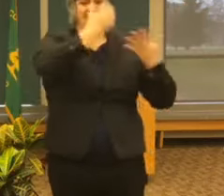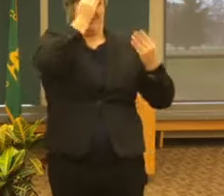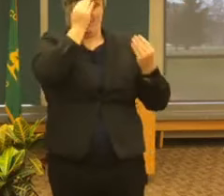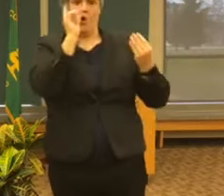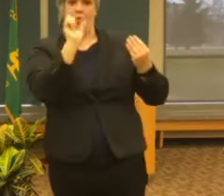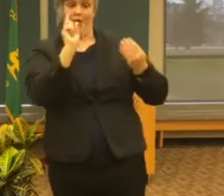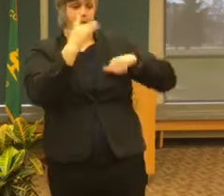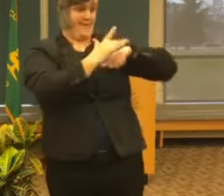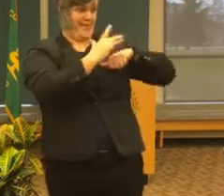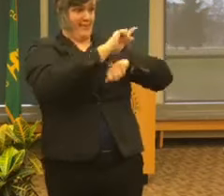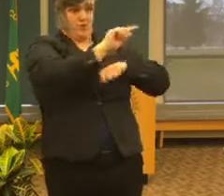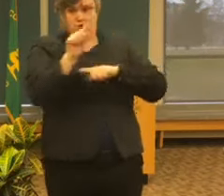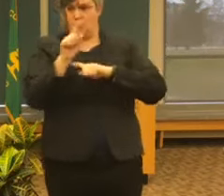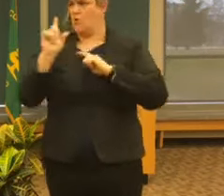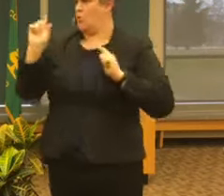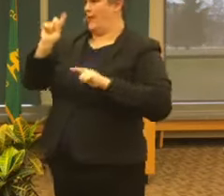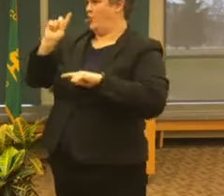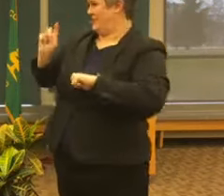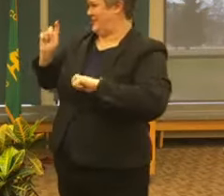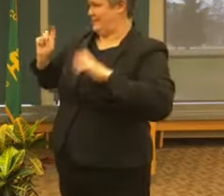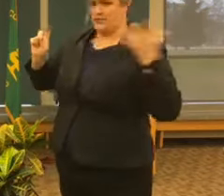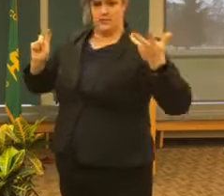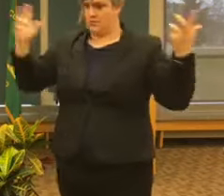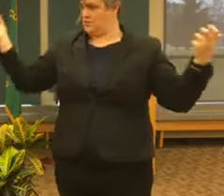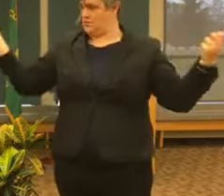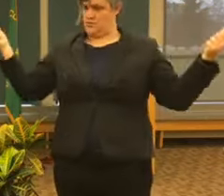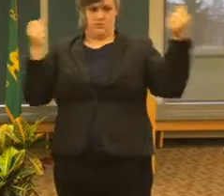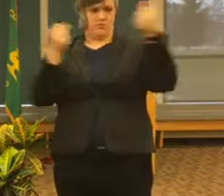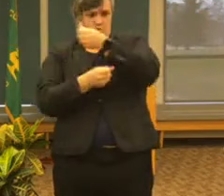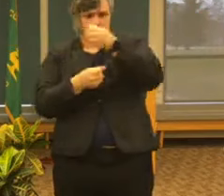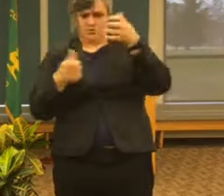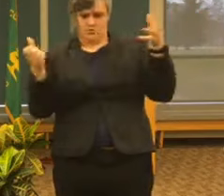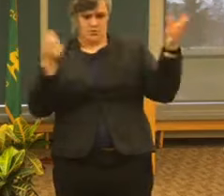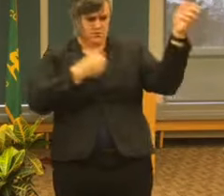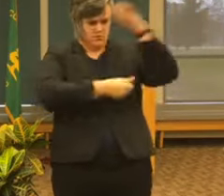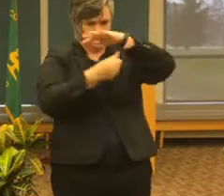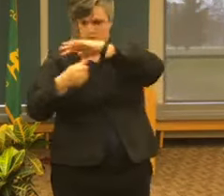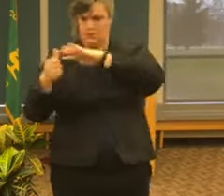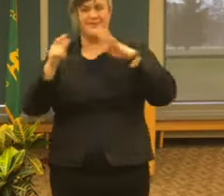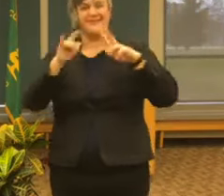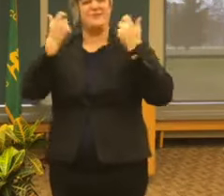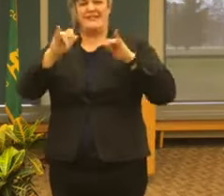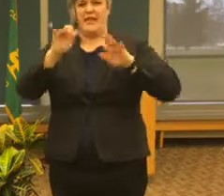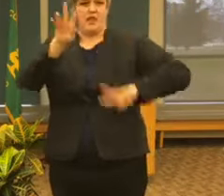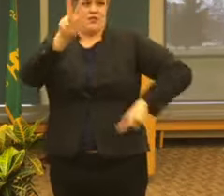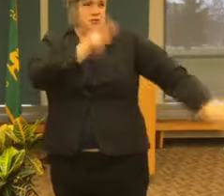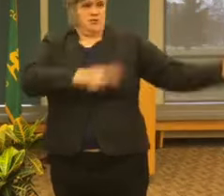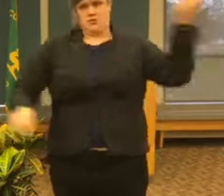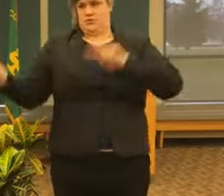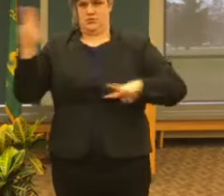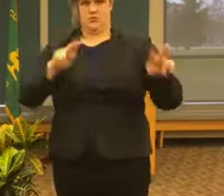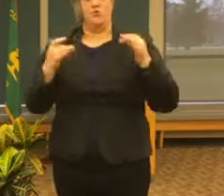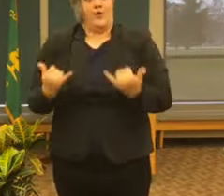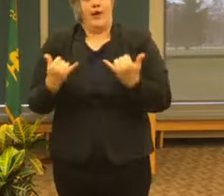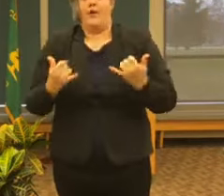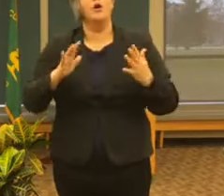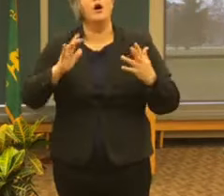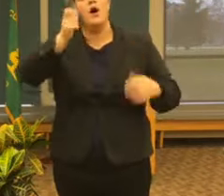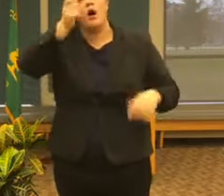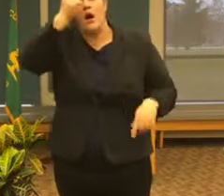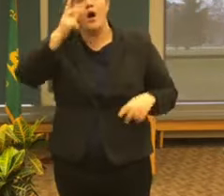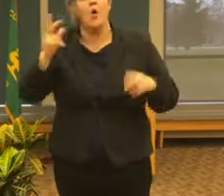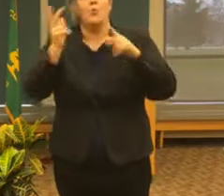where the locations are, and so all of that stuff is still being evaluated now. Worst case scenario,